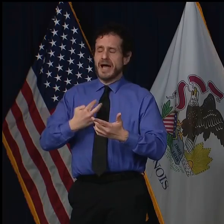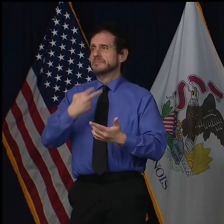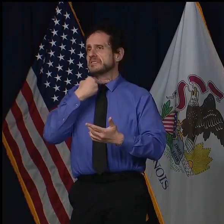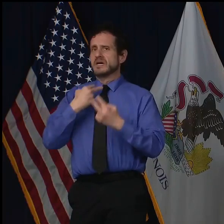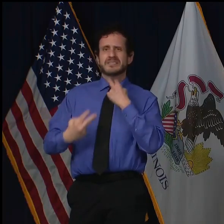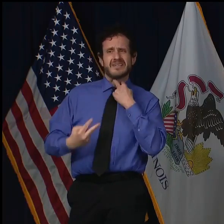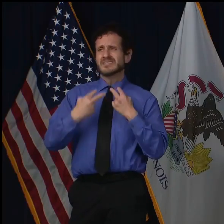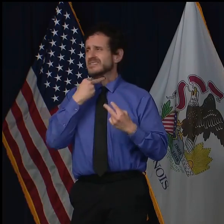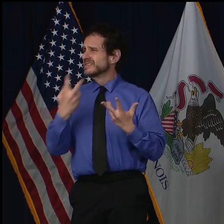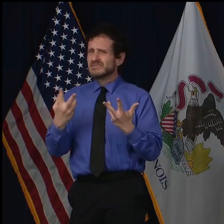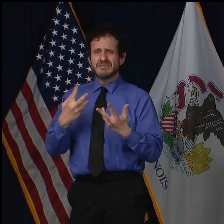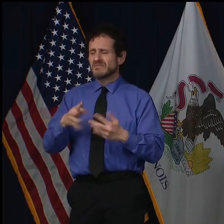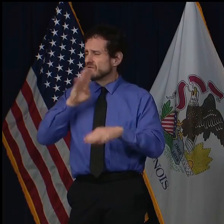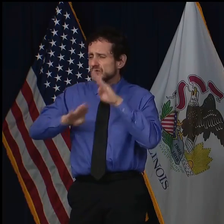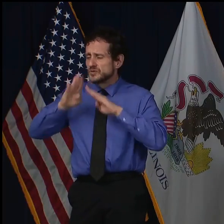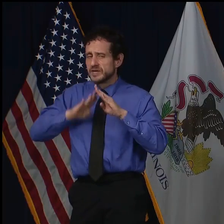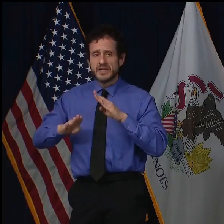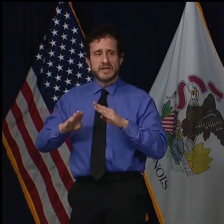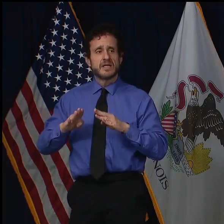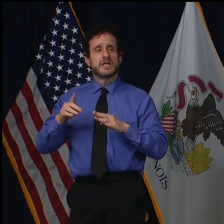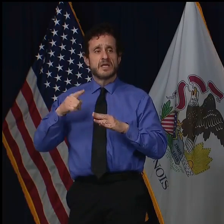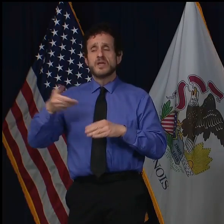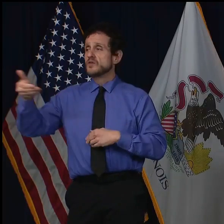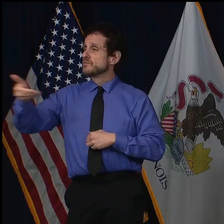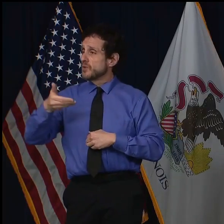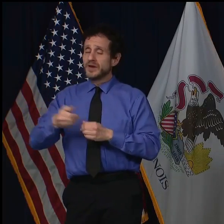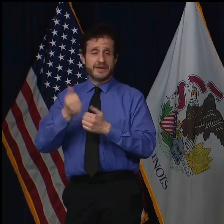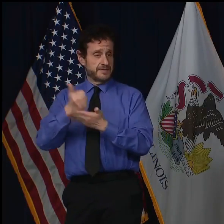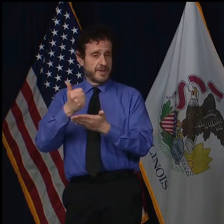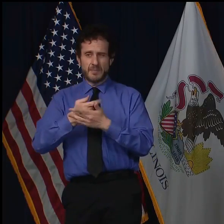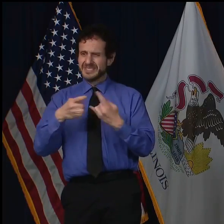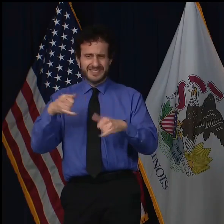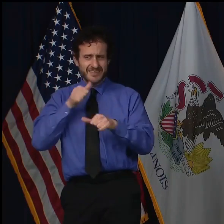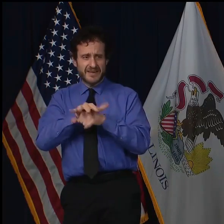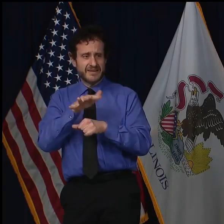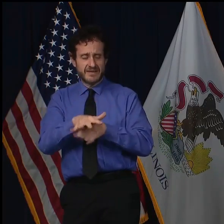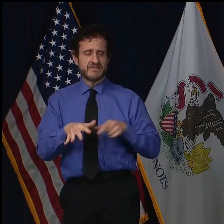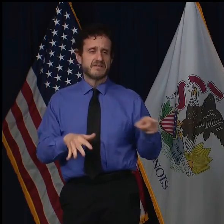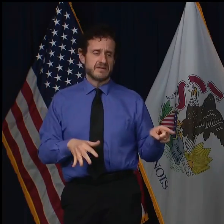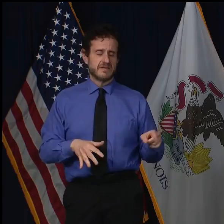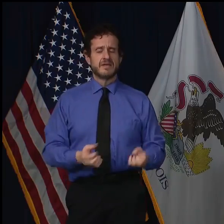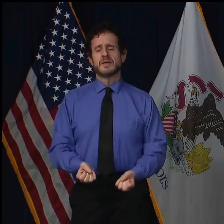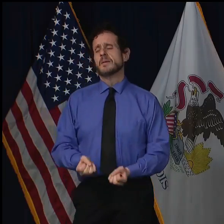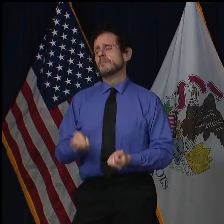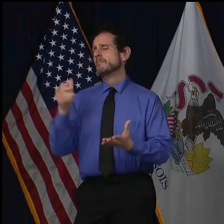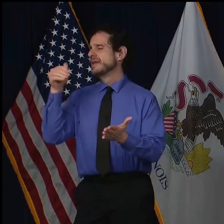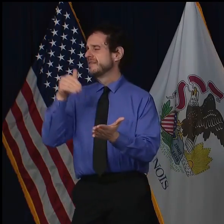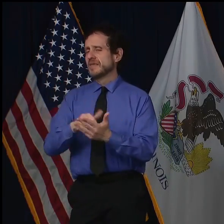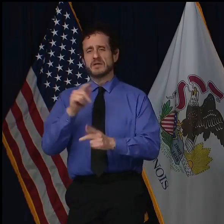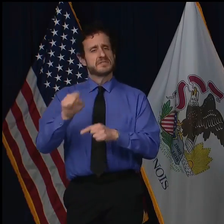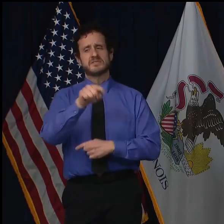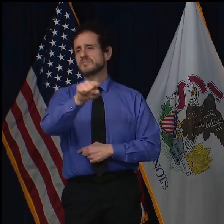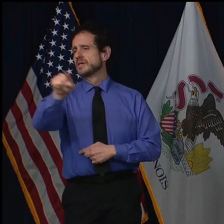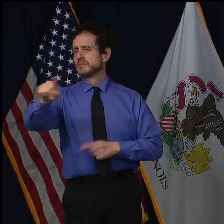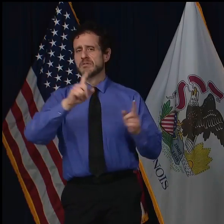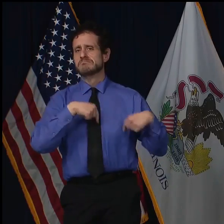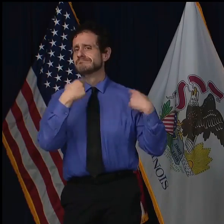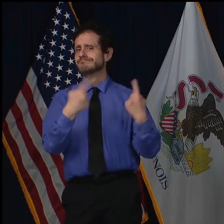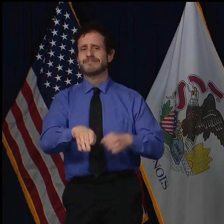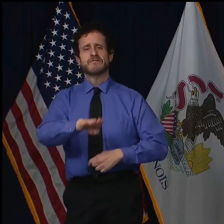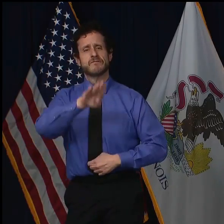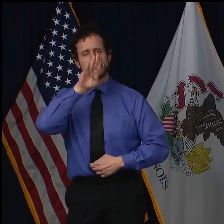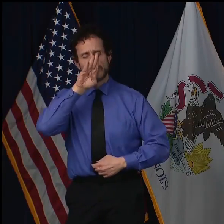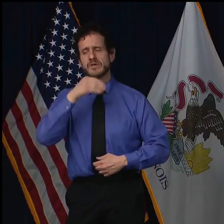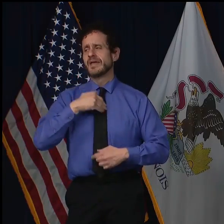alone. While you've brought Deloitte to help, it's still not enough. There are thousands of people, there's no doubt about it, who have had